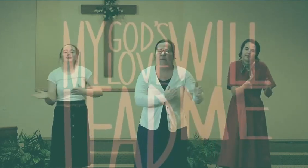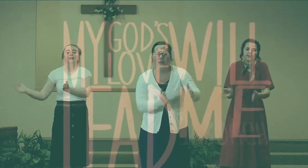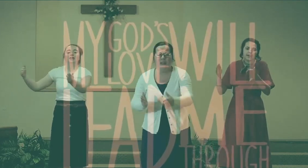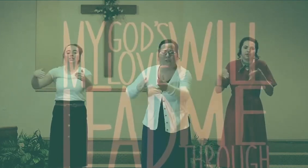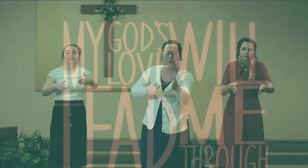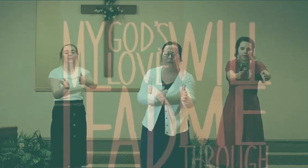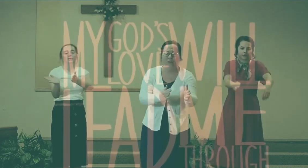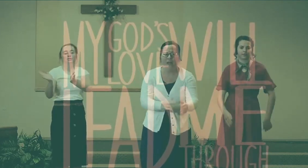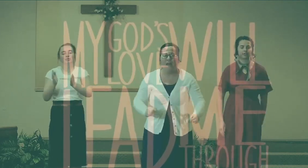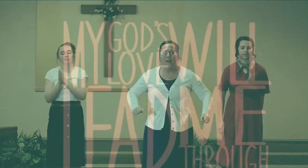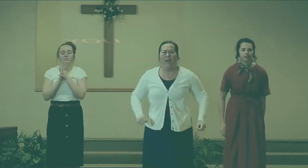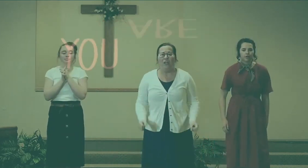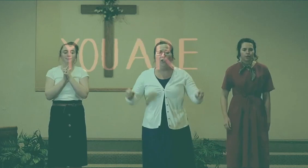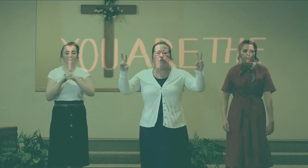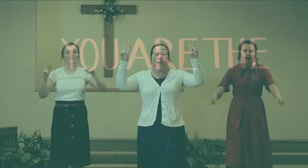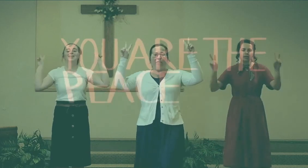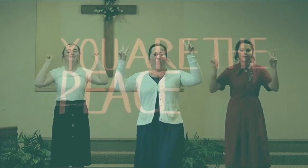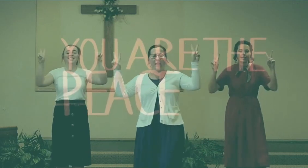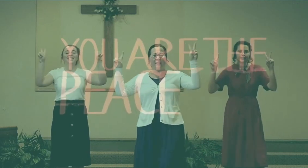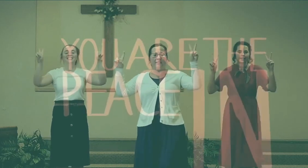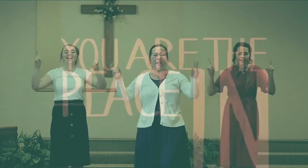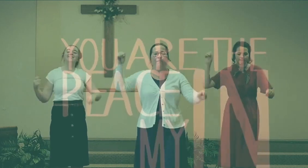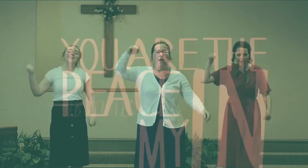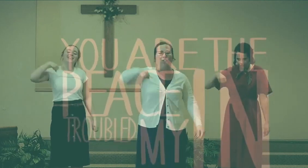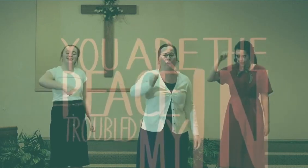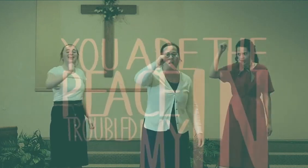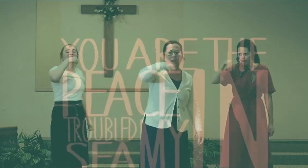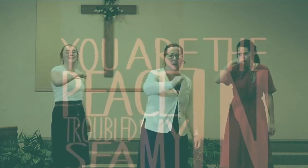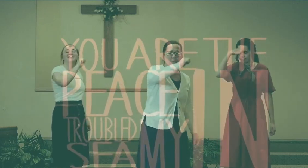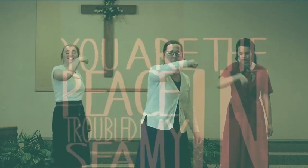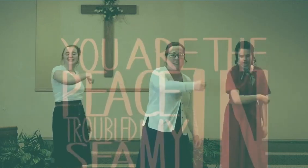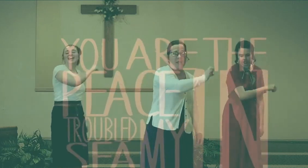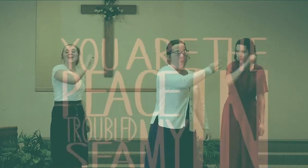through. You are the peace in my troubled sea.